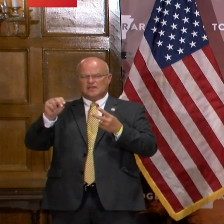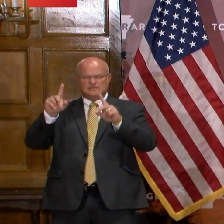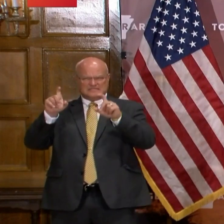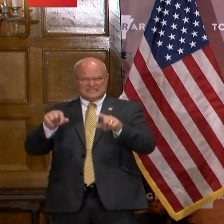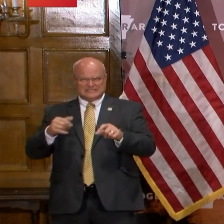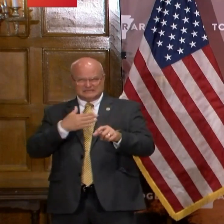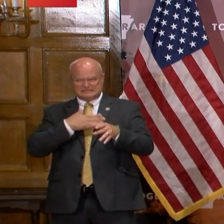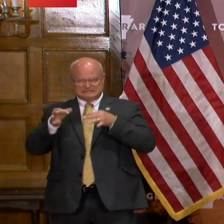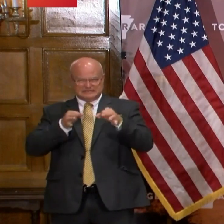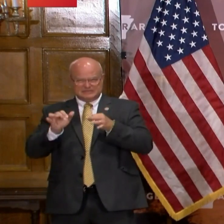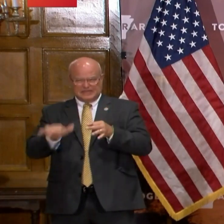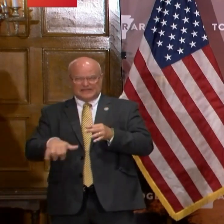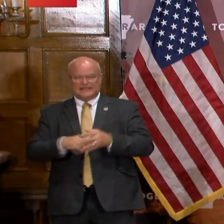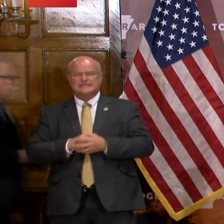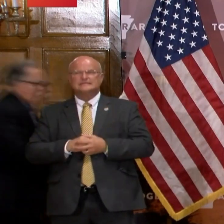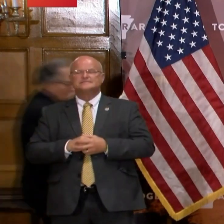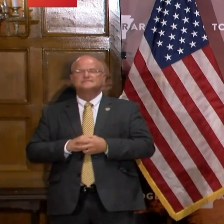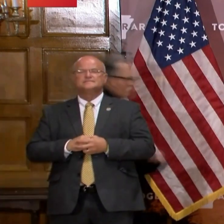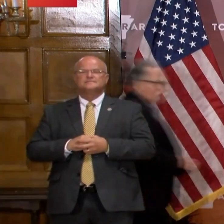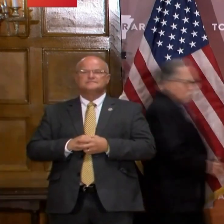used?